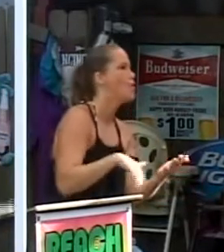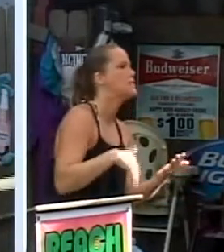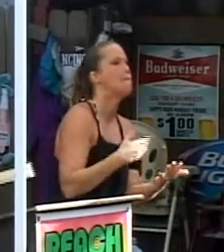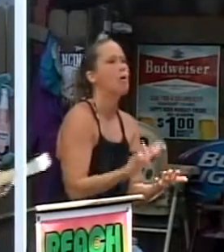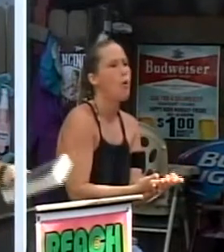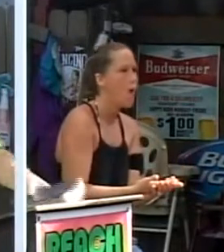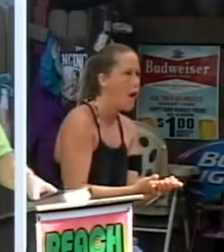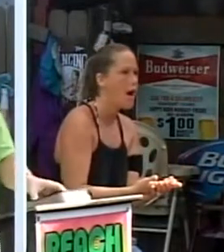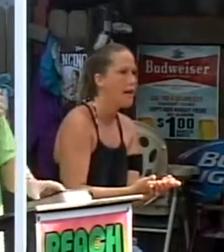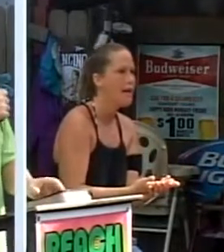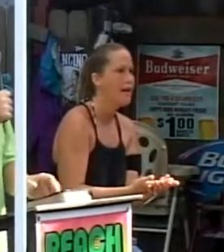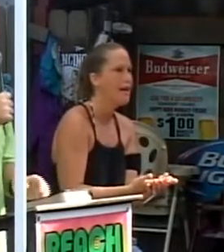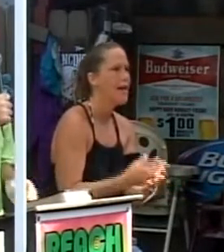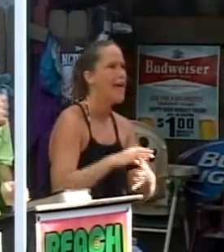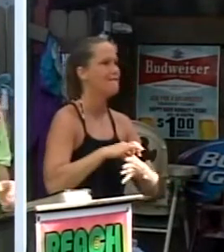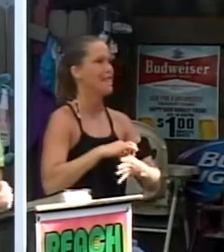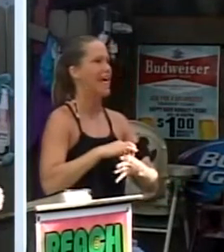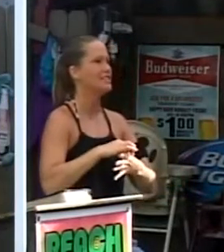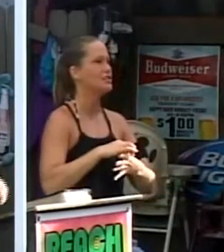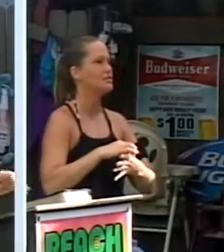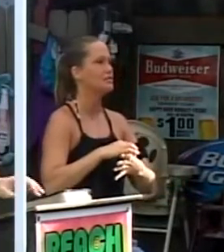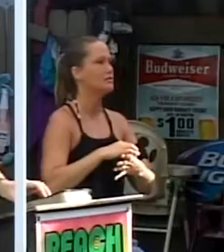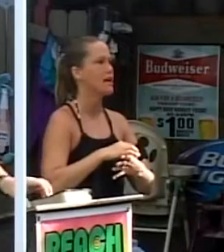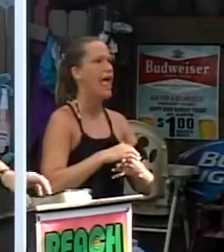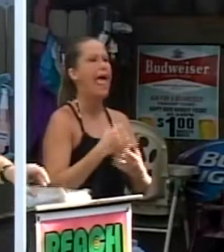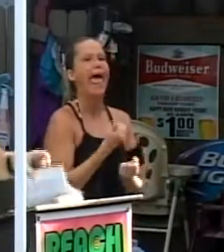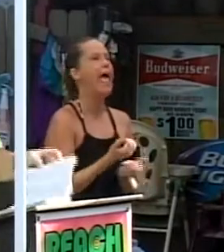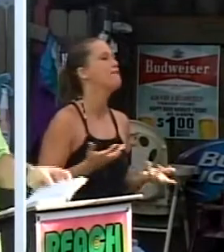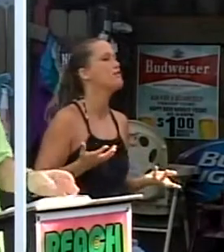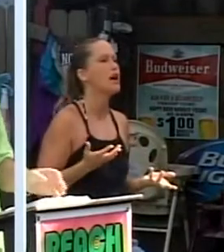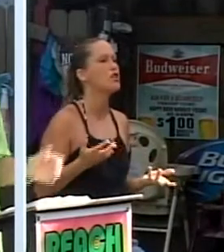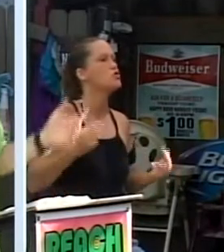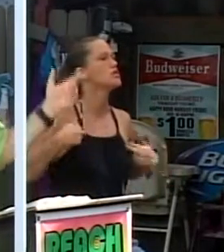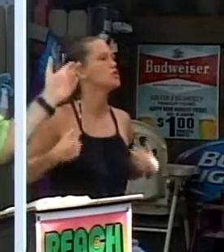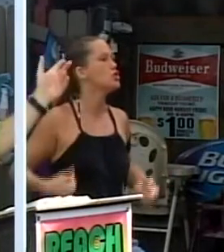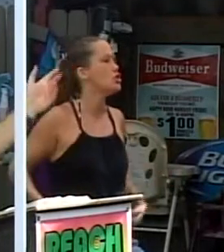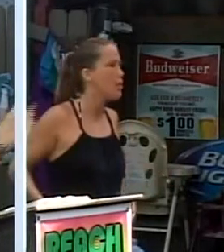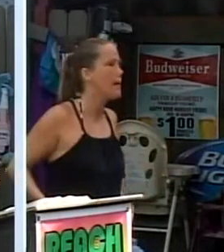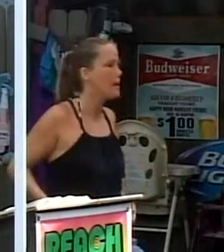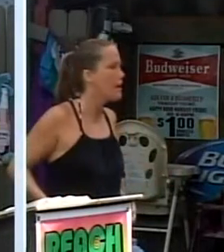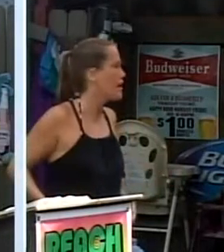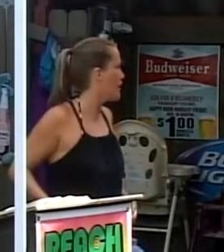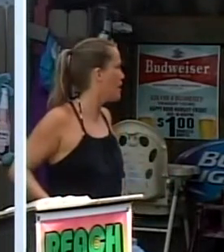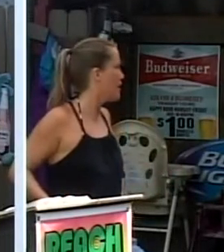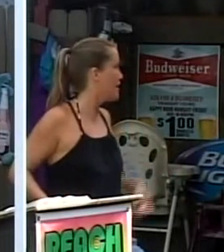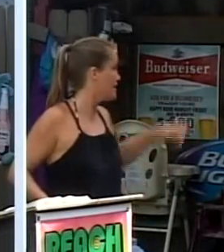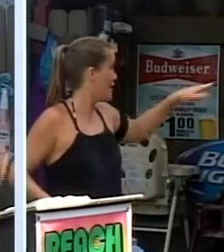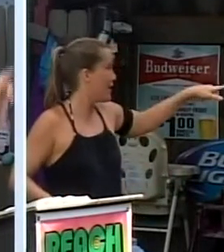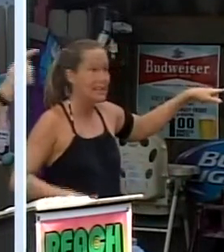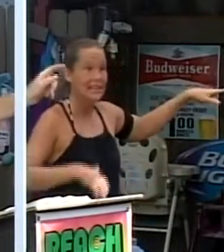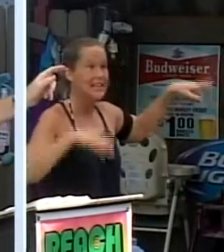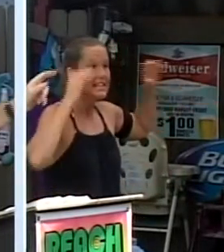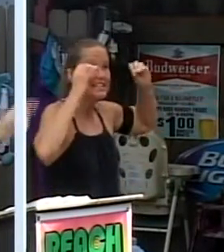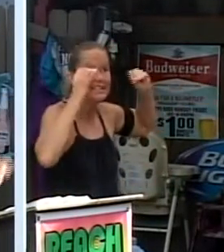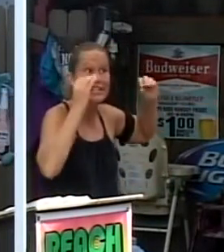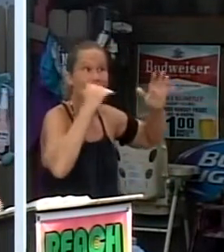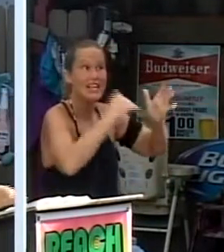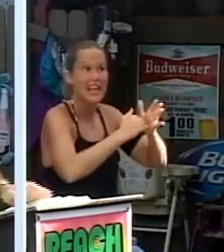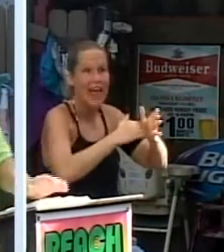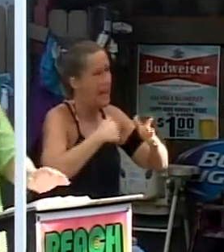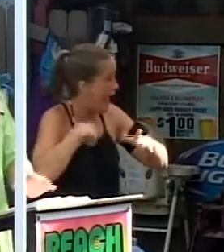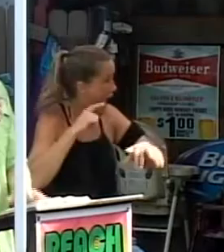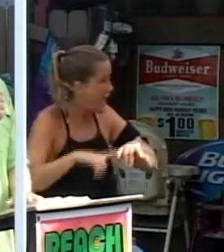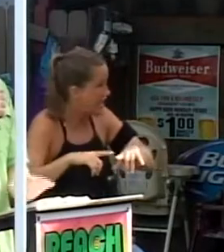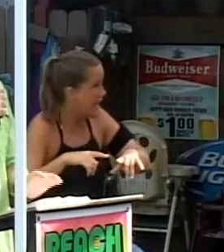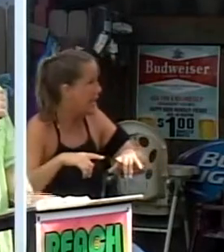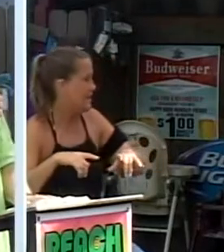I'm jealous because he's teaching it again, but I can't because I'm doing an internship. However, I